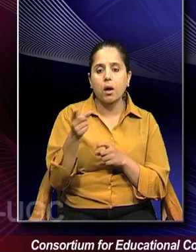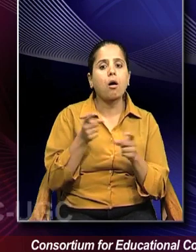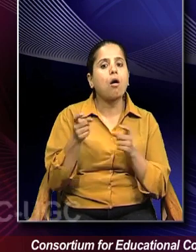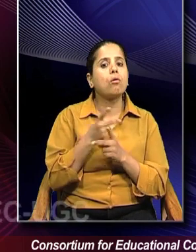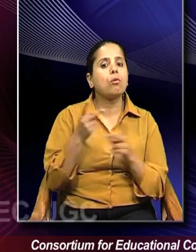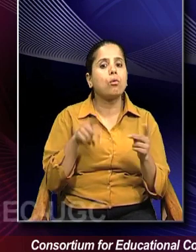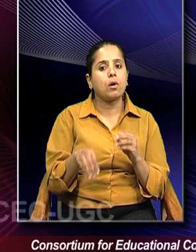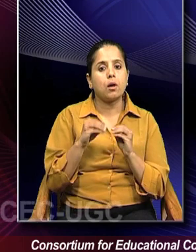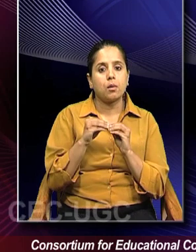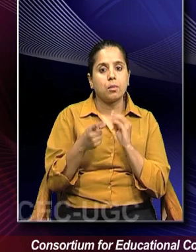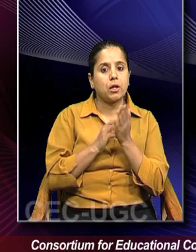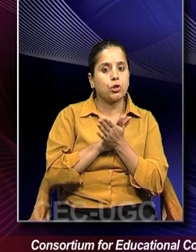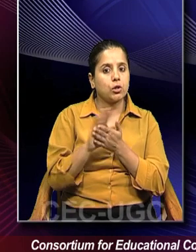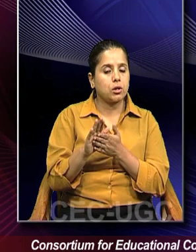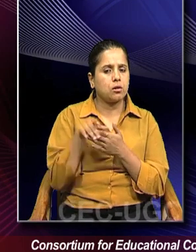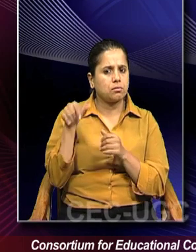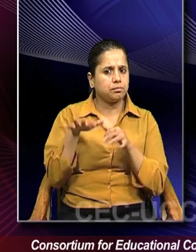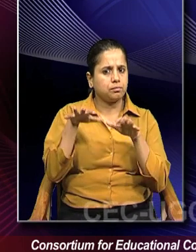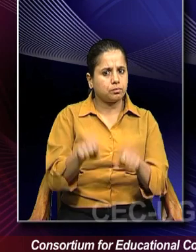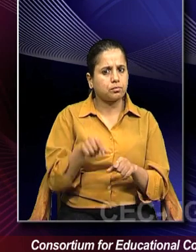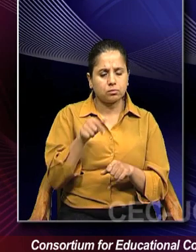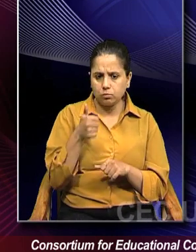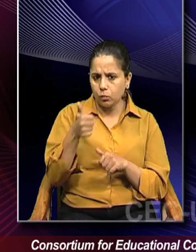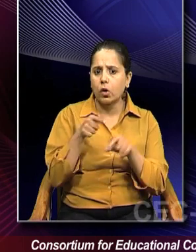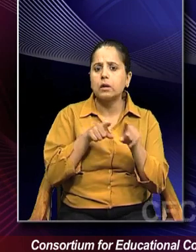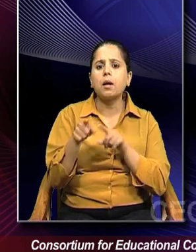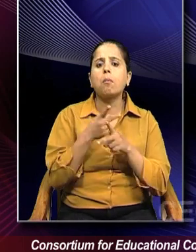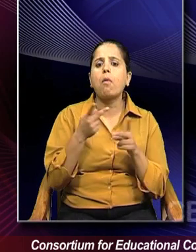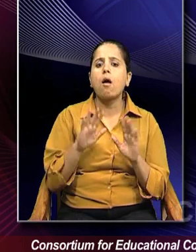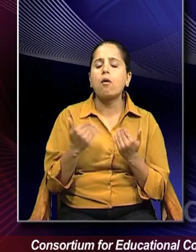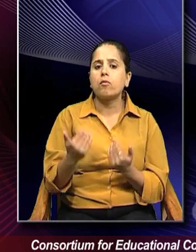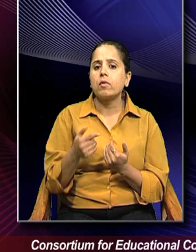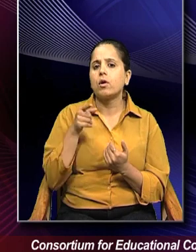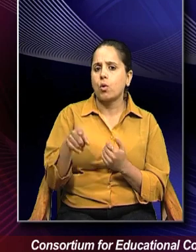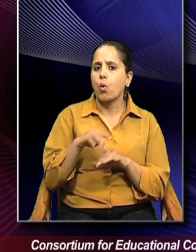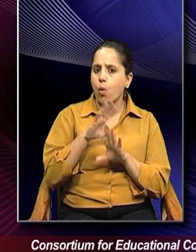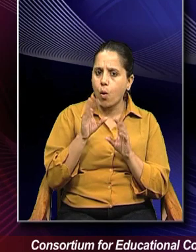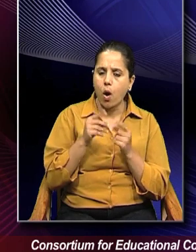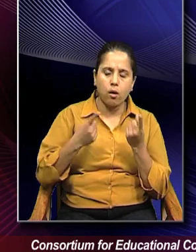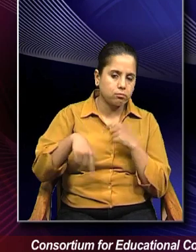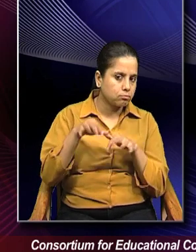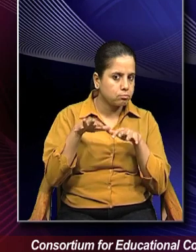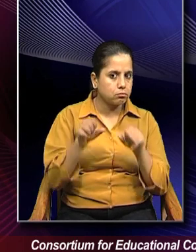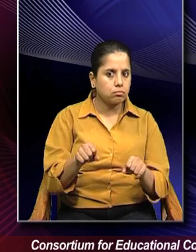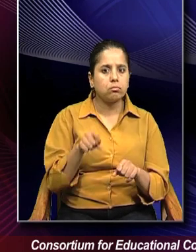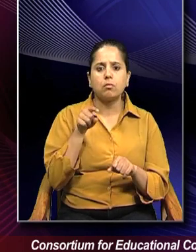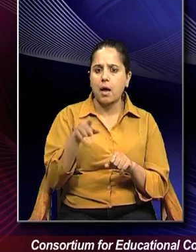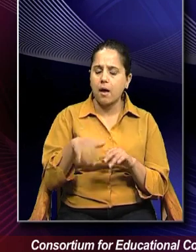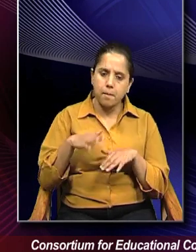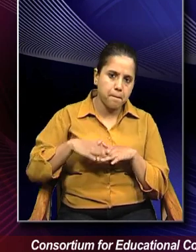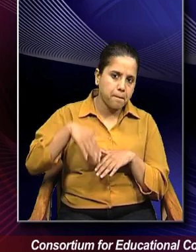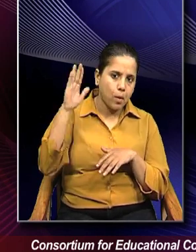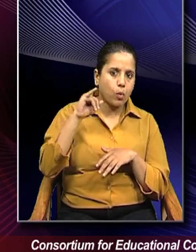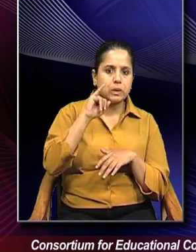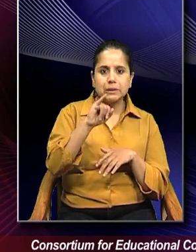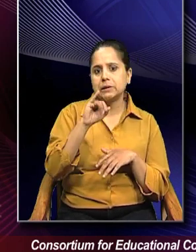The British Empire was a good example of an empire. It had more than